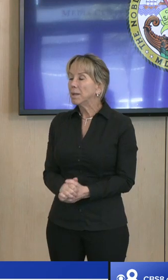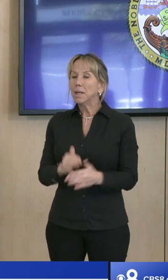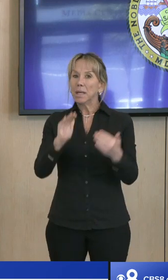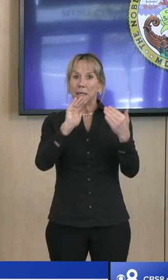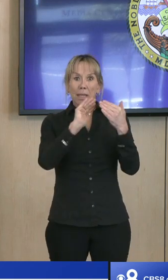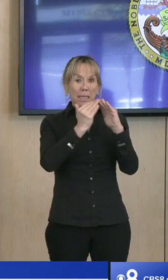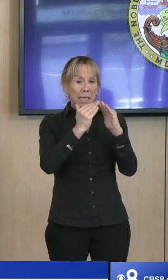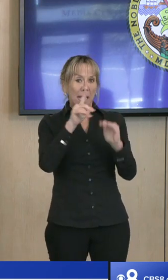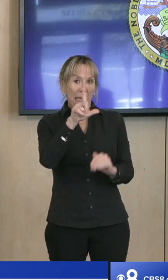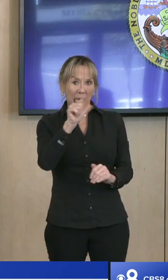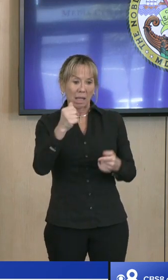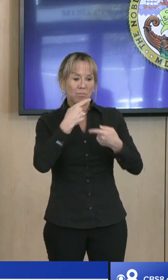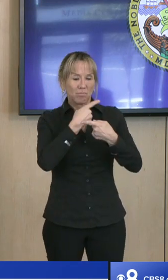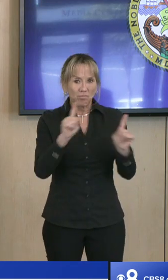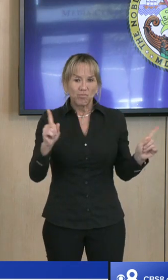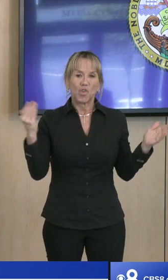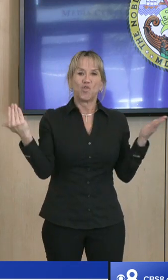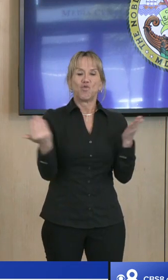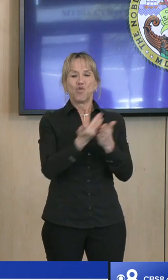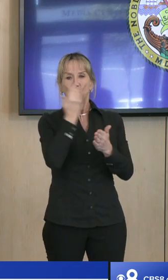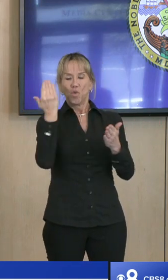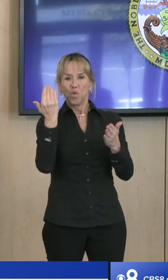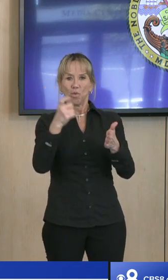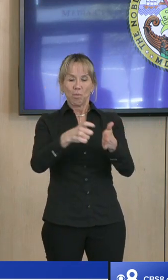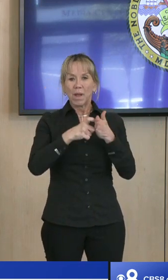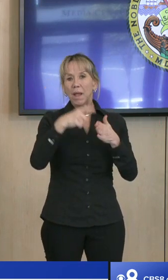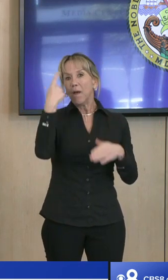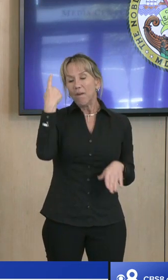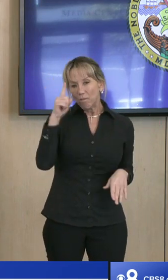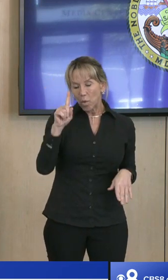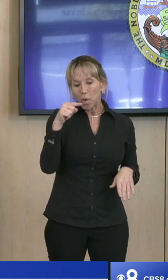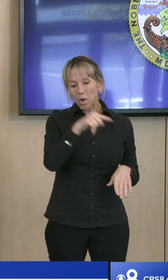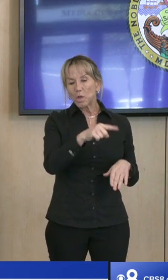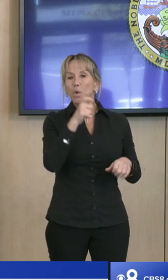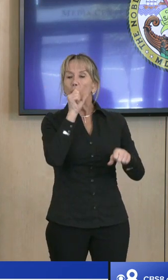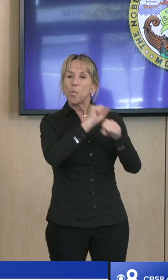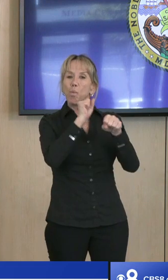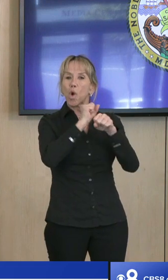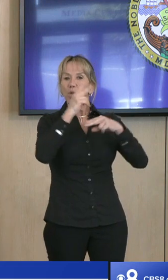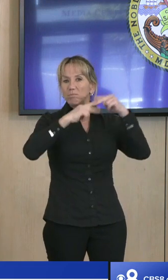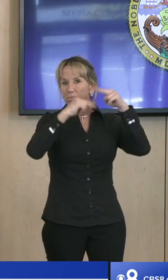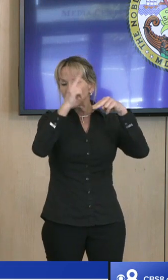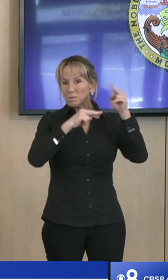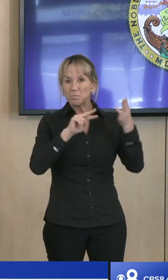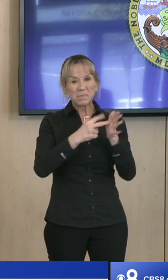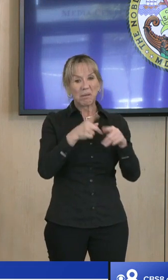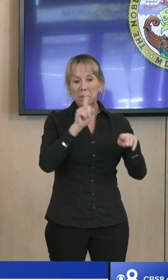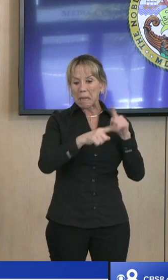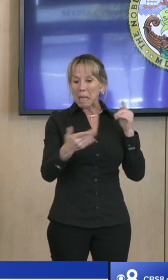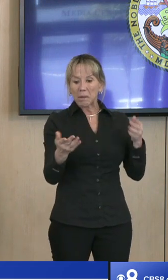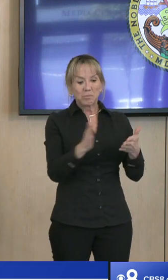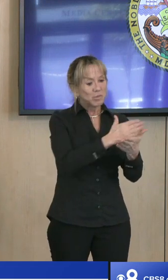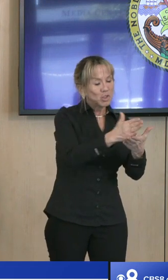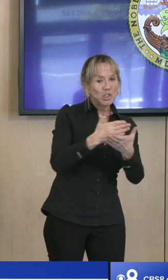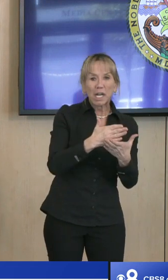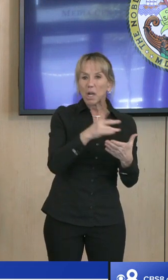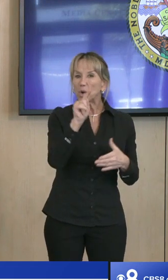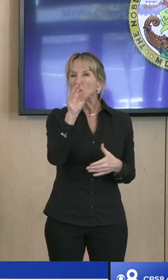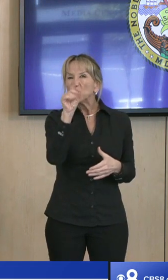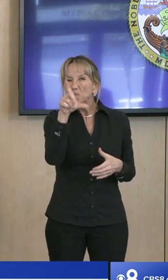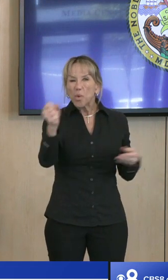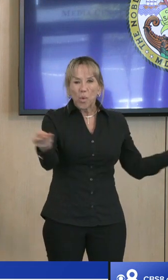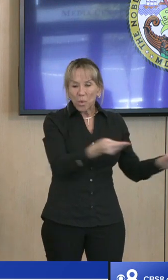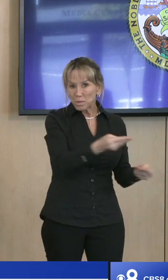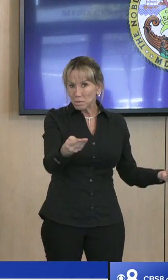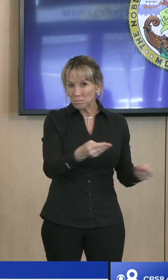LA announced new measures for construction workers, which include not sharing tools or phones. In San Diego County, are we thinking about adopting